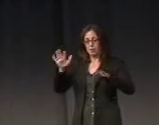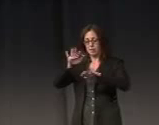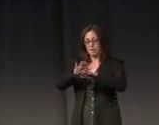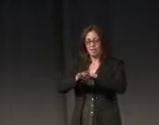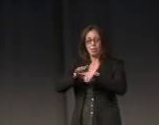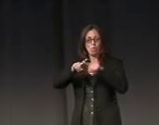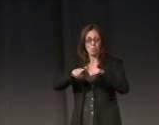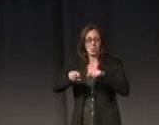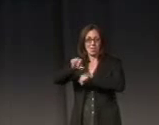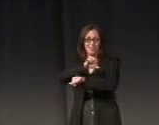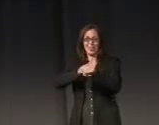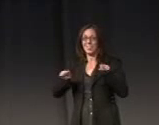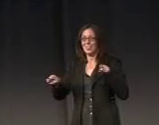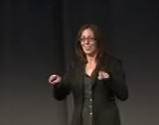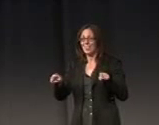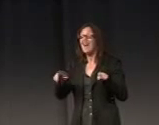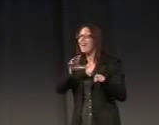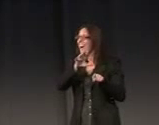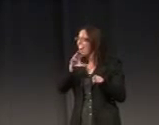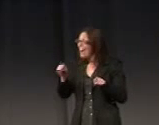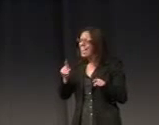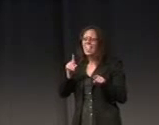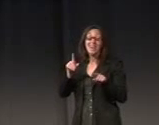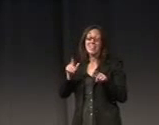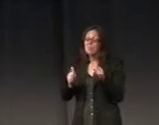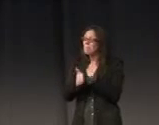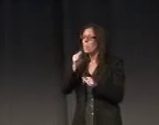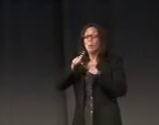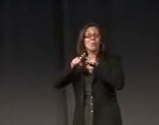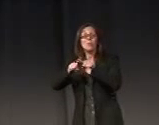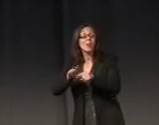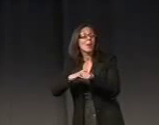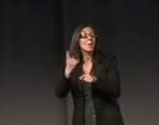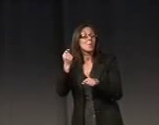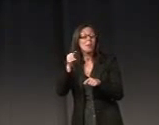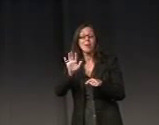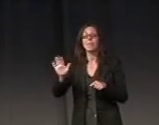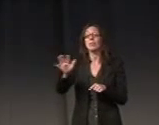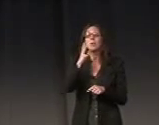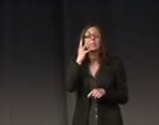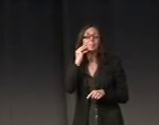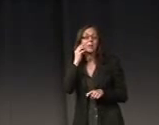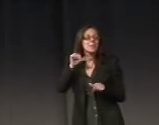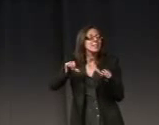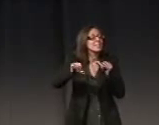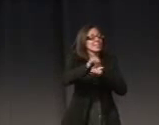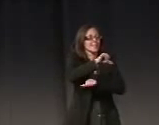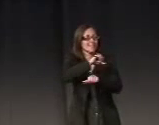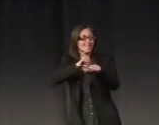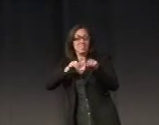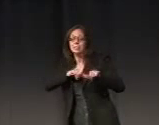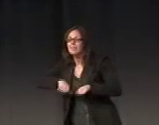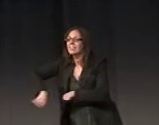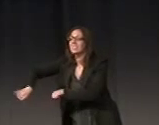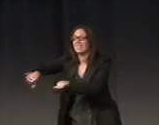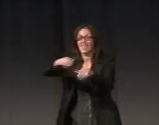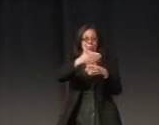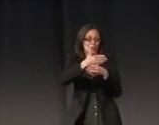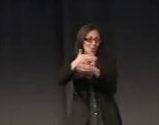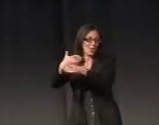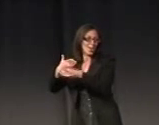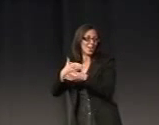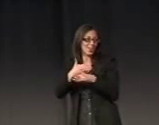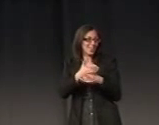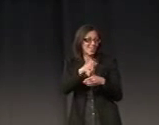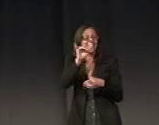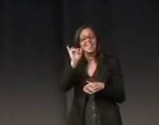the intensely social acts of experience, the insufficient yet wholly necessary work of description, and